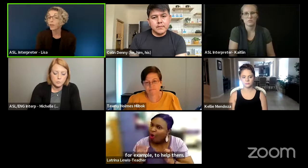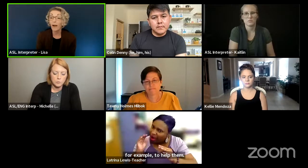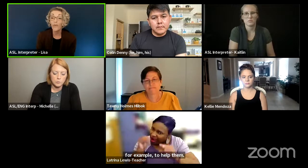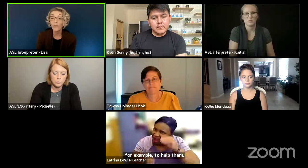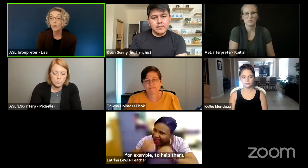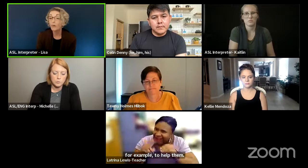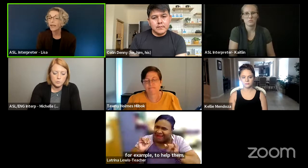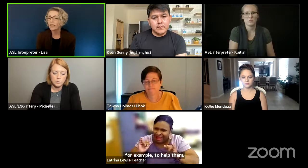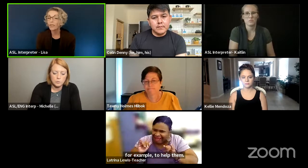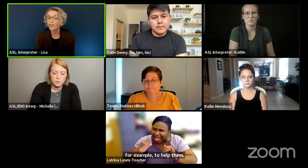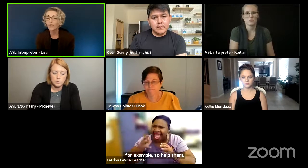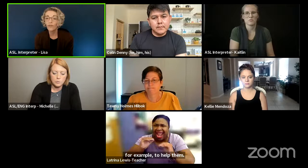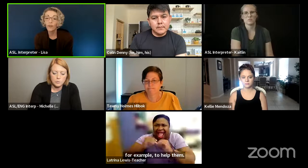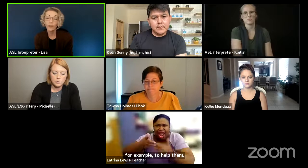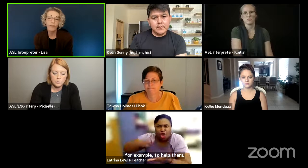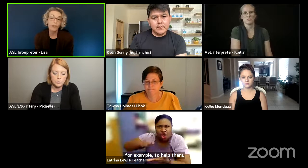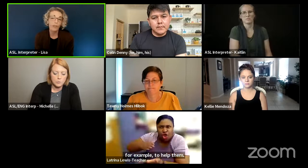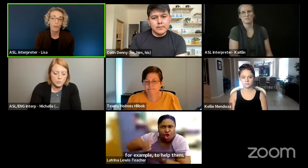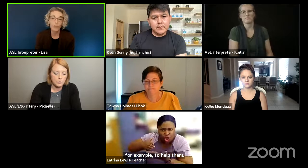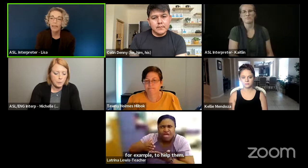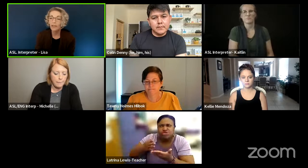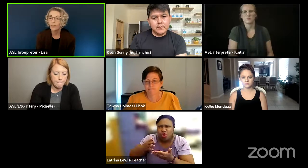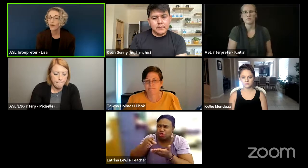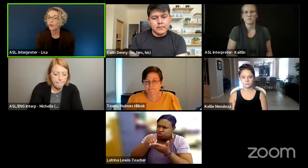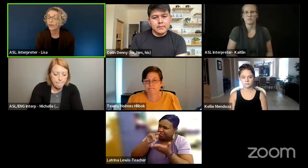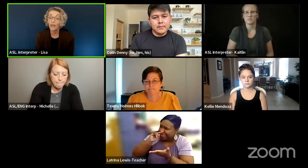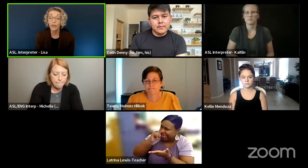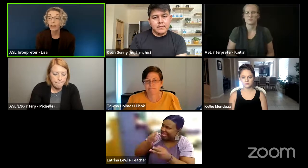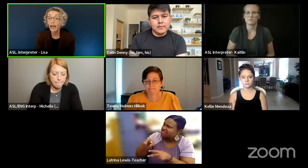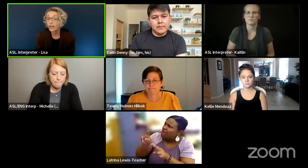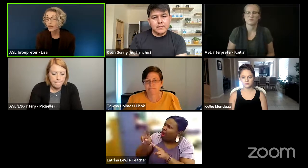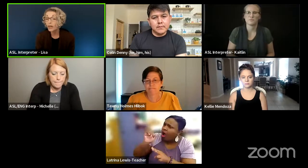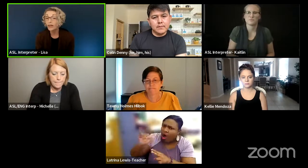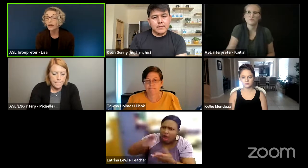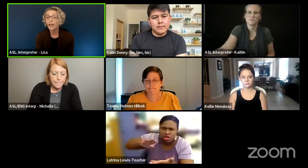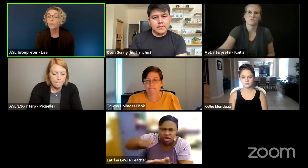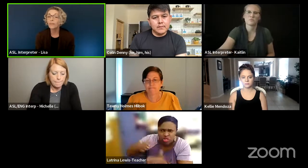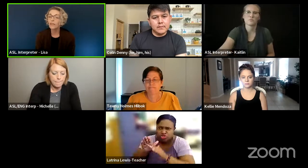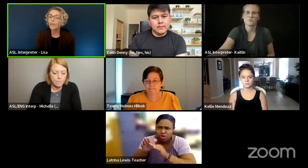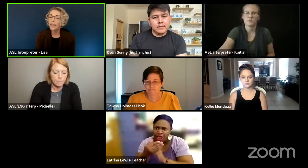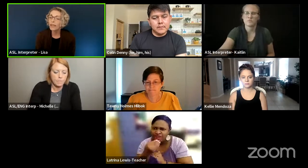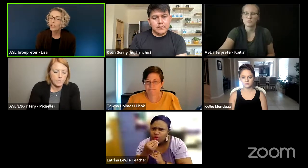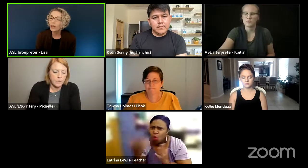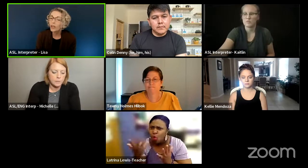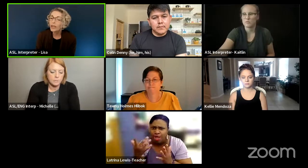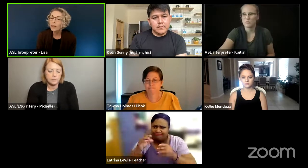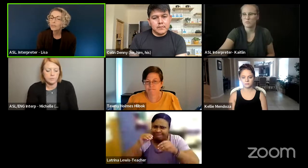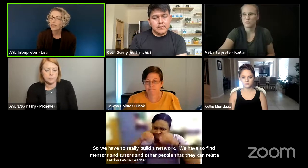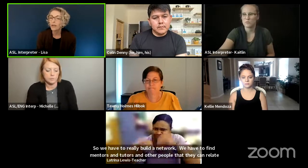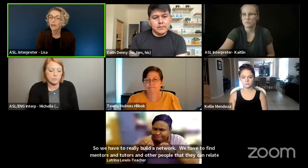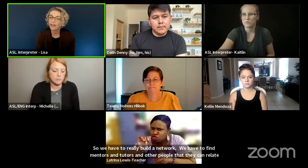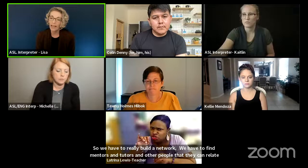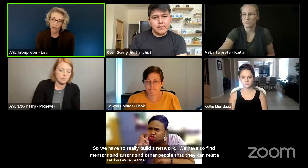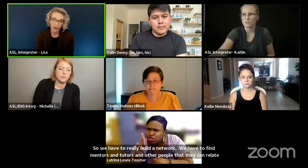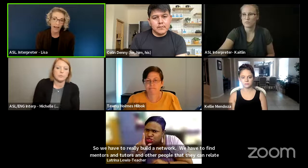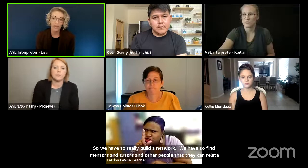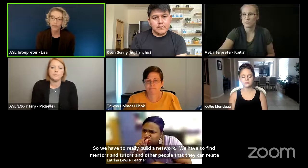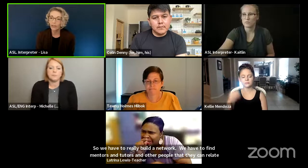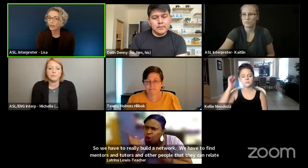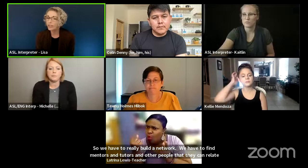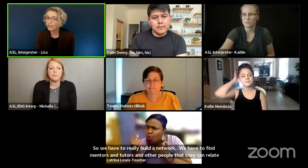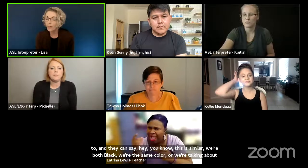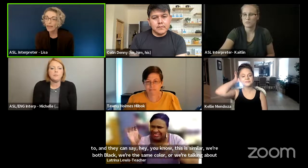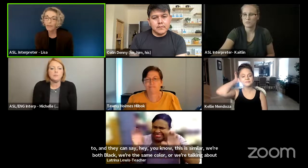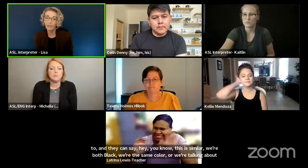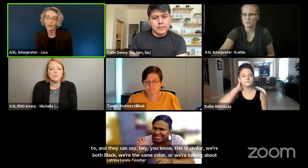if we're talking about food, they can share food if it's Jamaican food, or they can learn how to cook, so that they can look up to someone and say, all right,